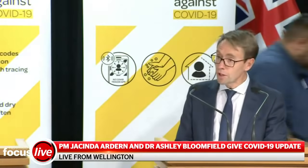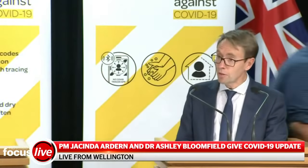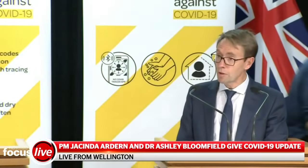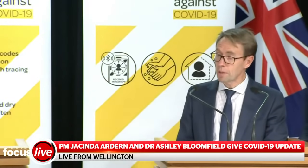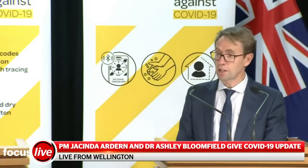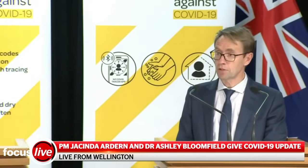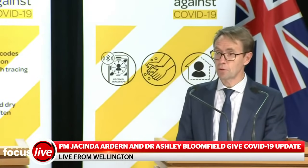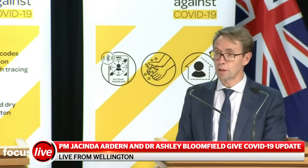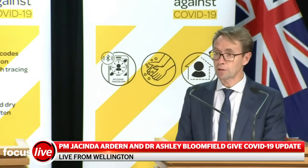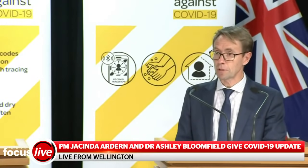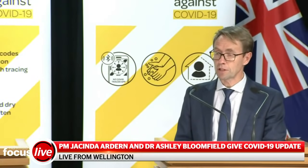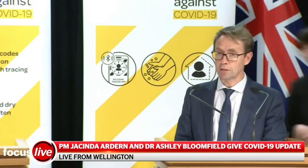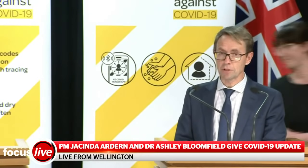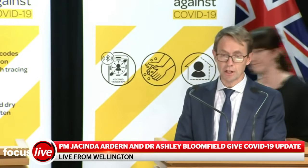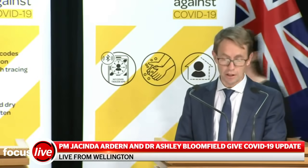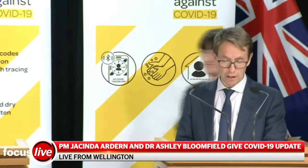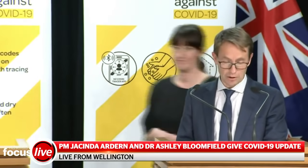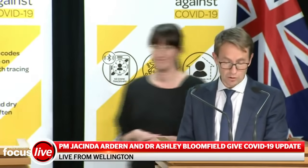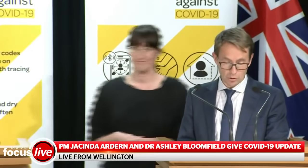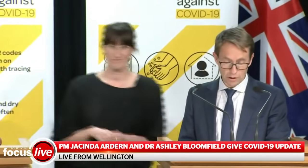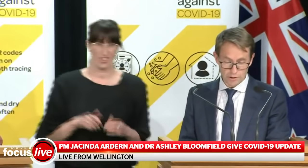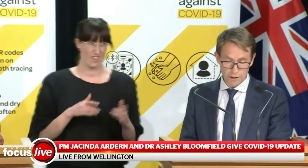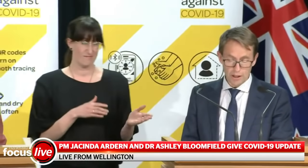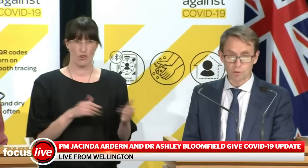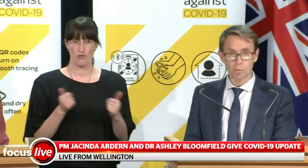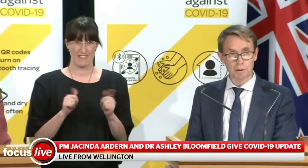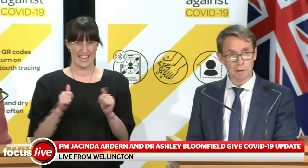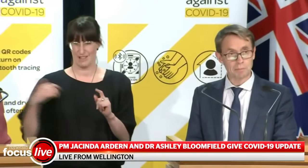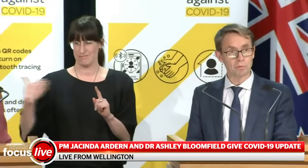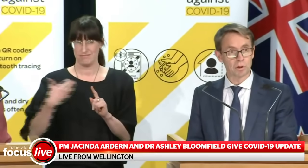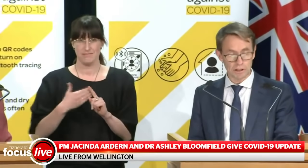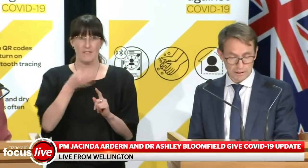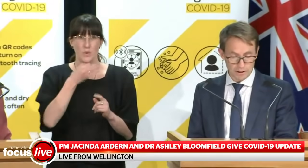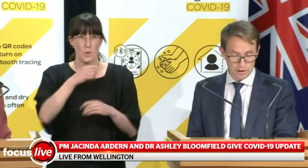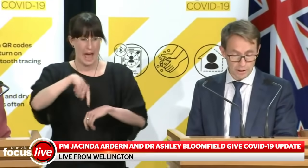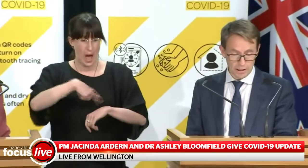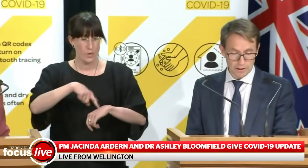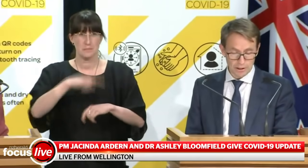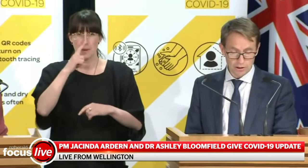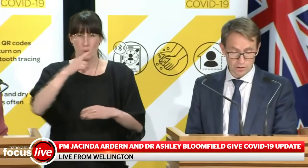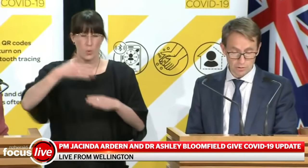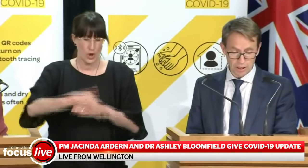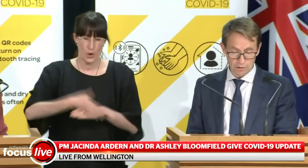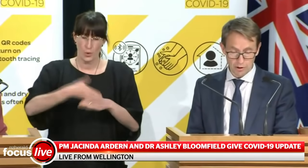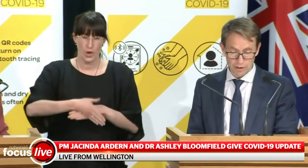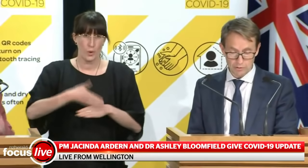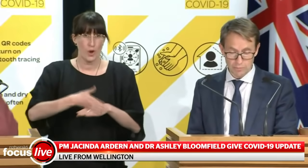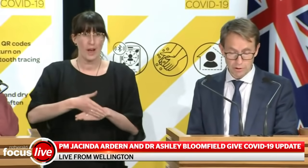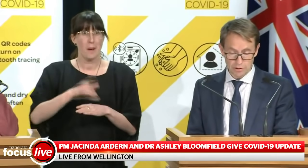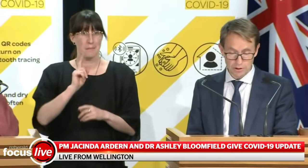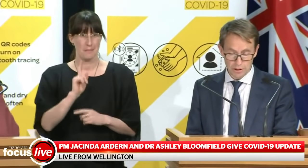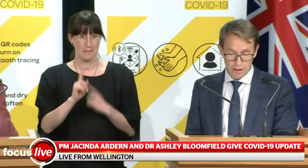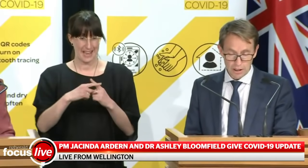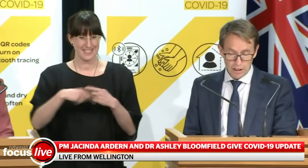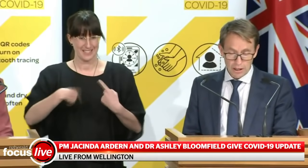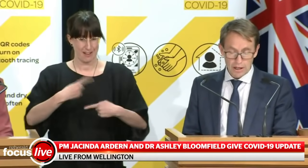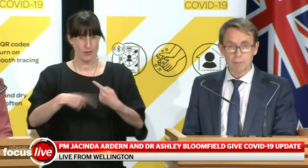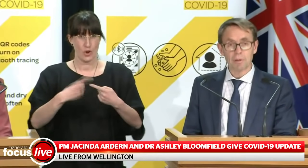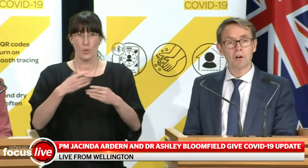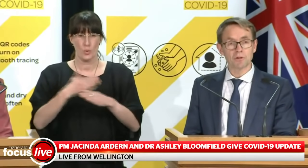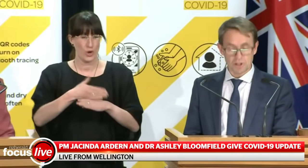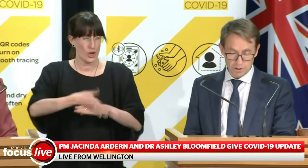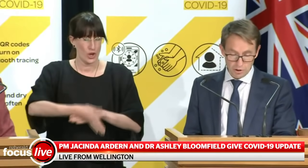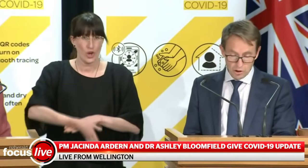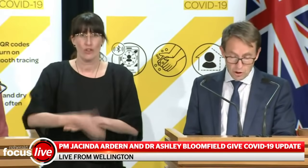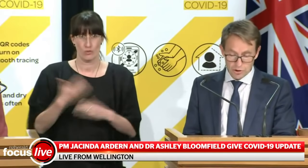work already over the past few hours by teams here and in Auckland. There will be people working into the night to carry on that response.